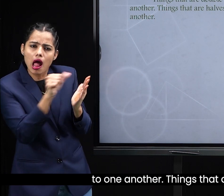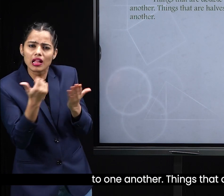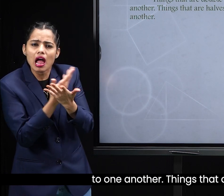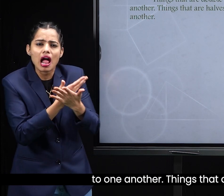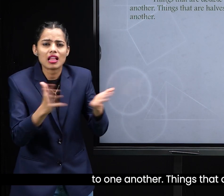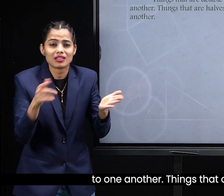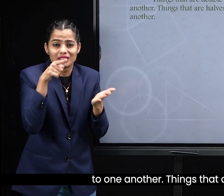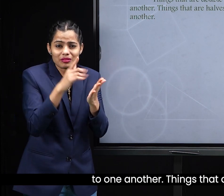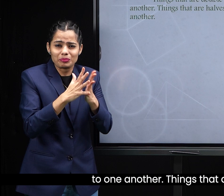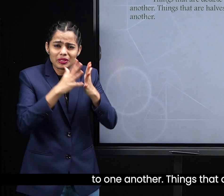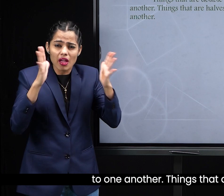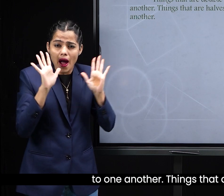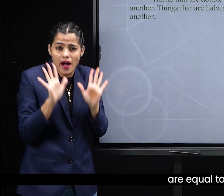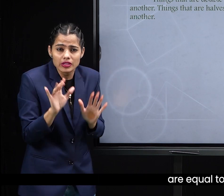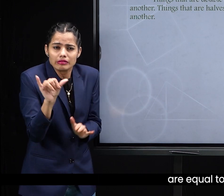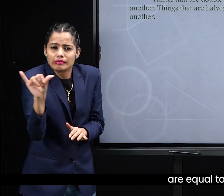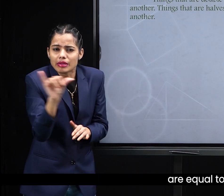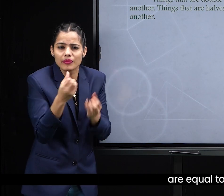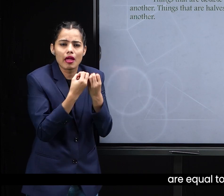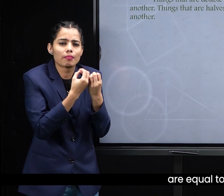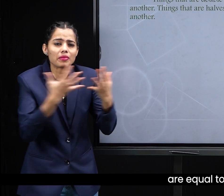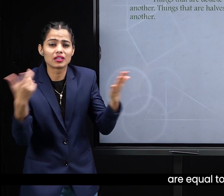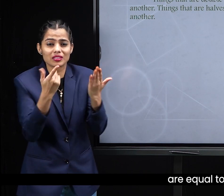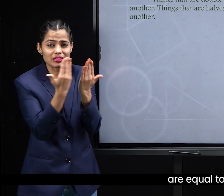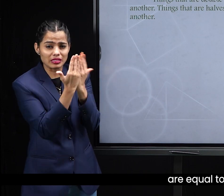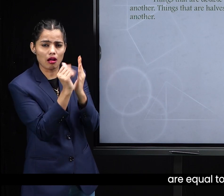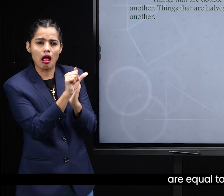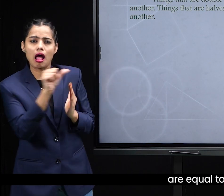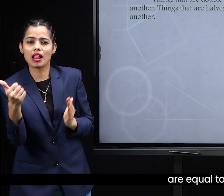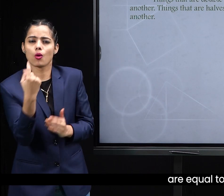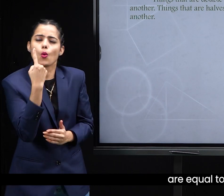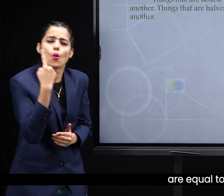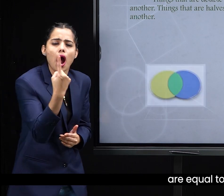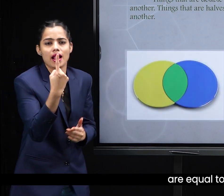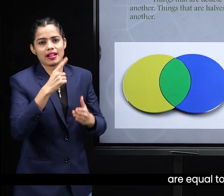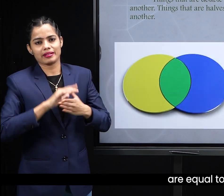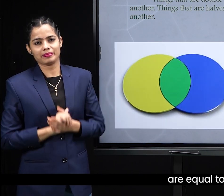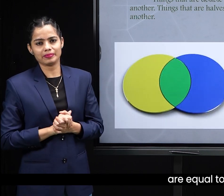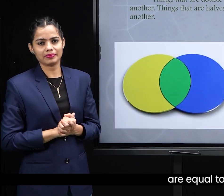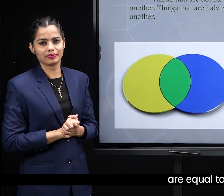Things that are halves of the same things are equal to one another.